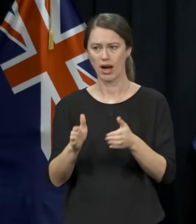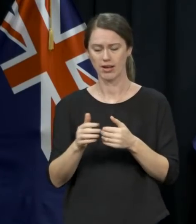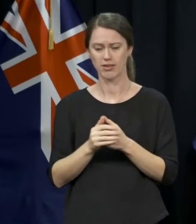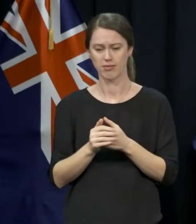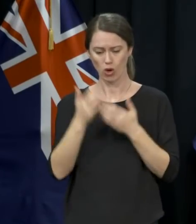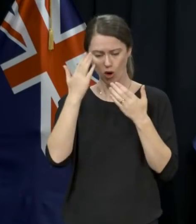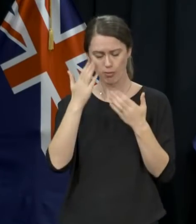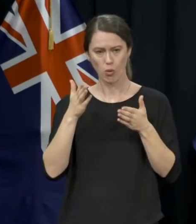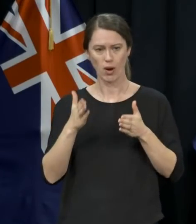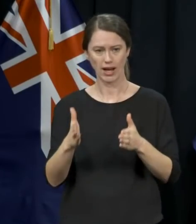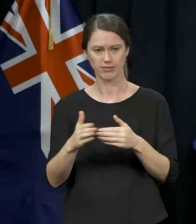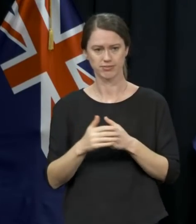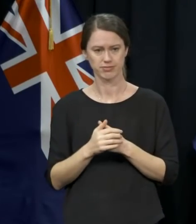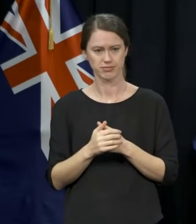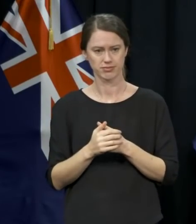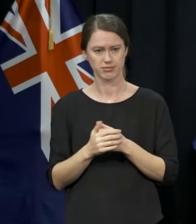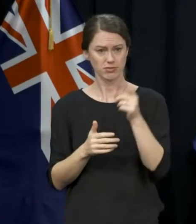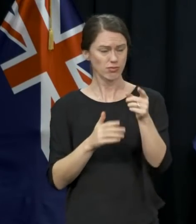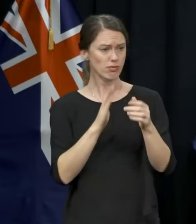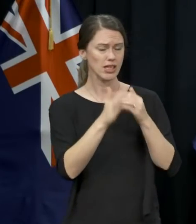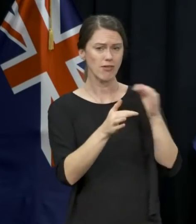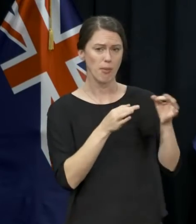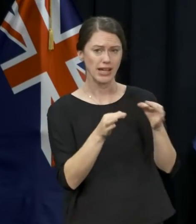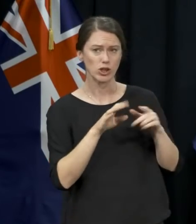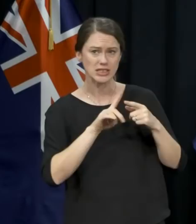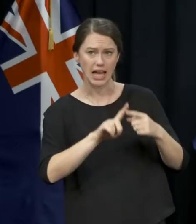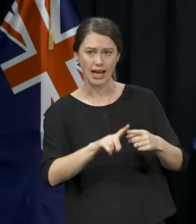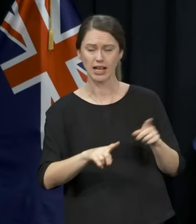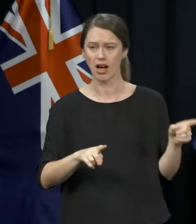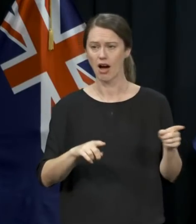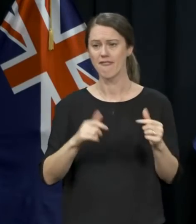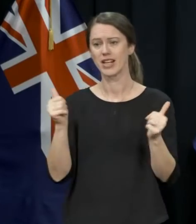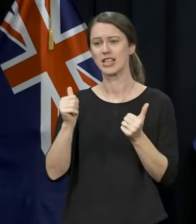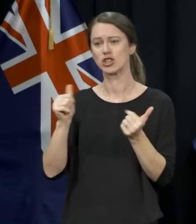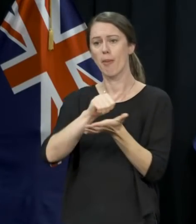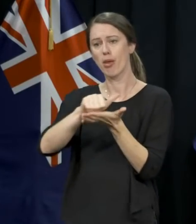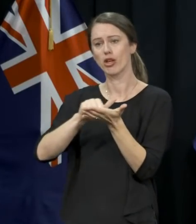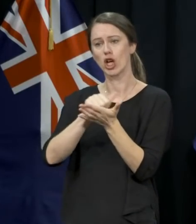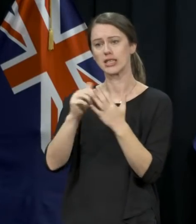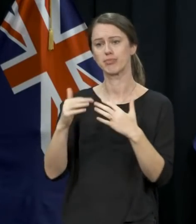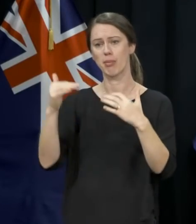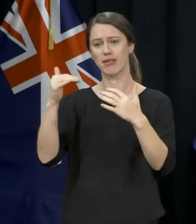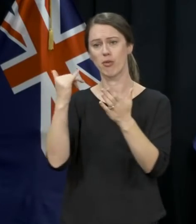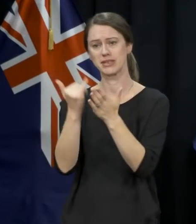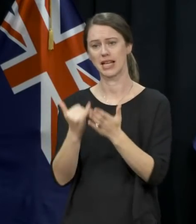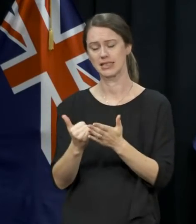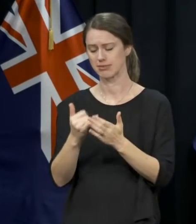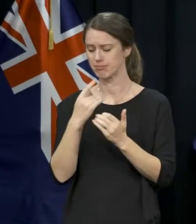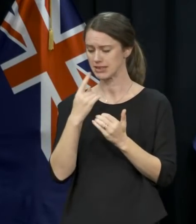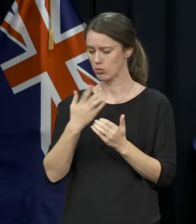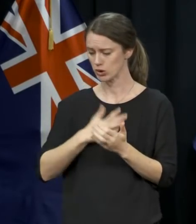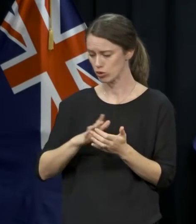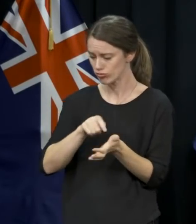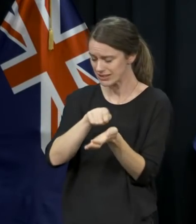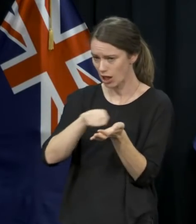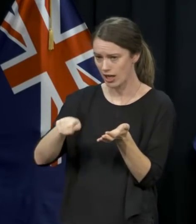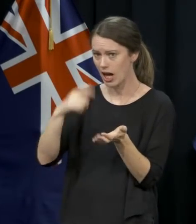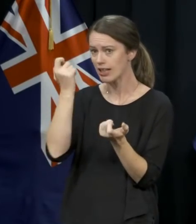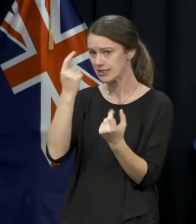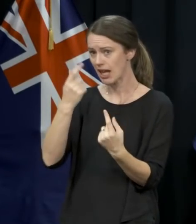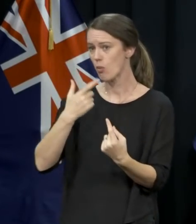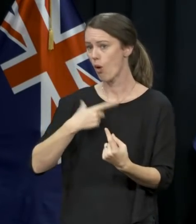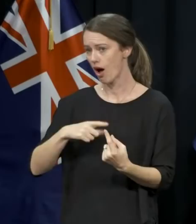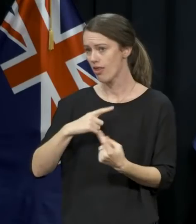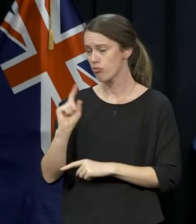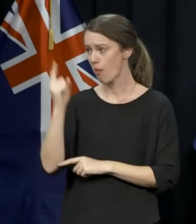thing to do. I had made mistakes. I apologise very publicly for those mistakes. I offered my resignation. I understood why the Prime